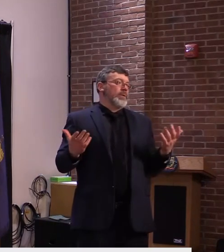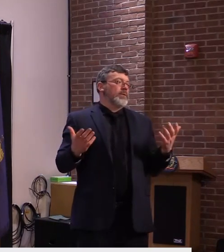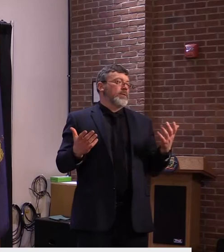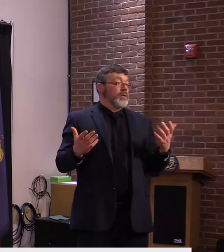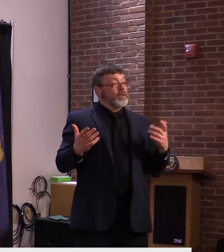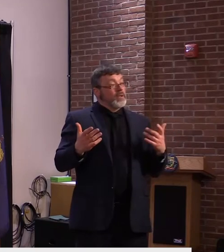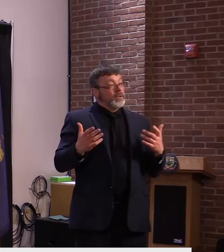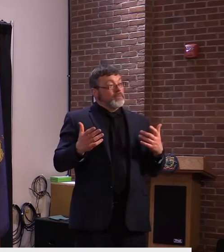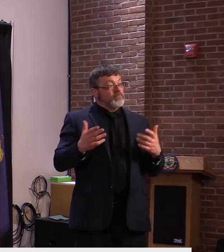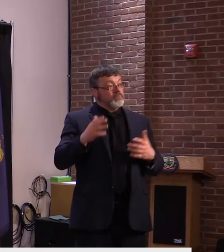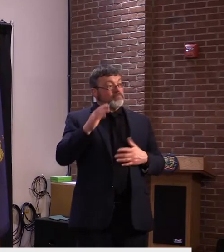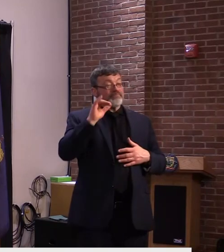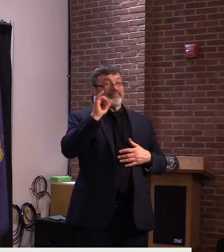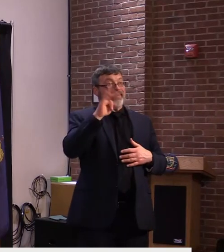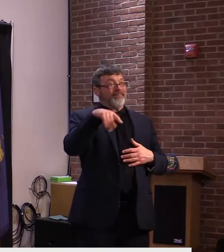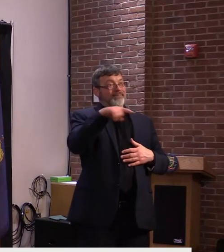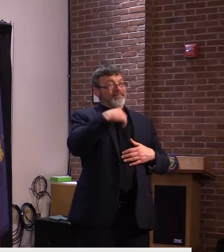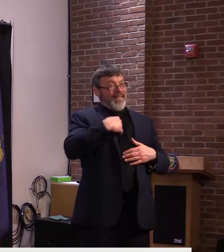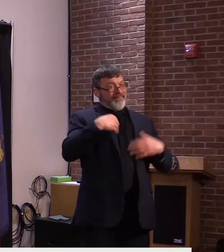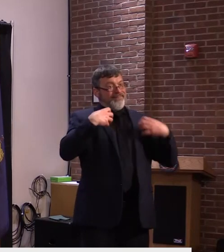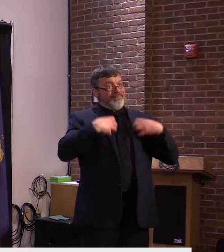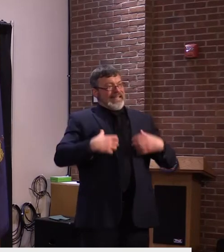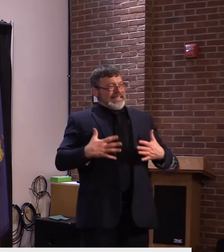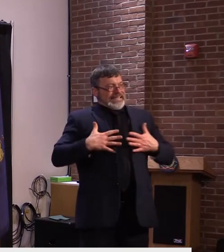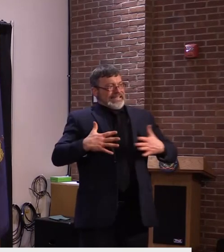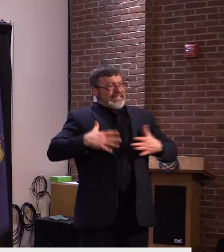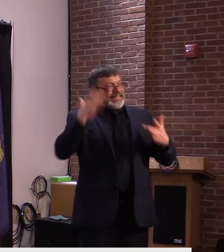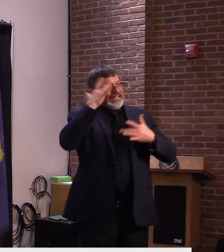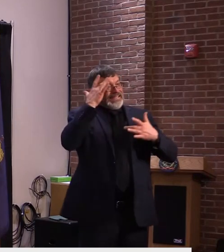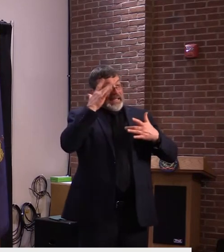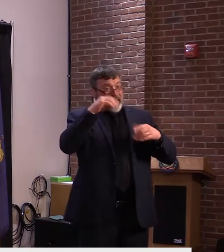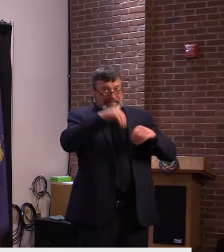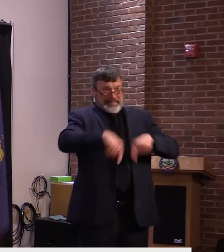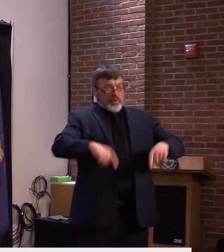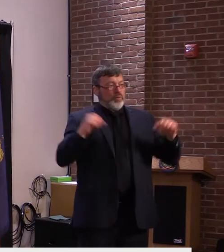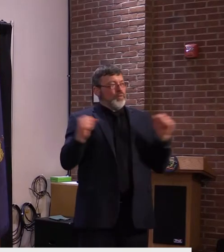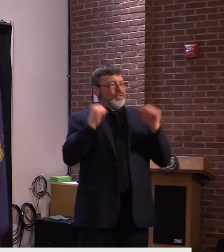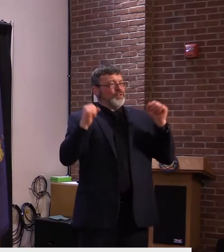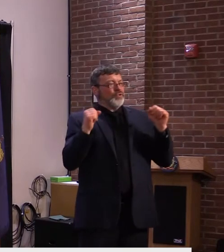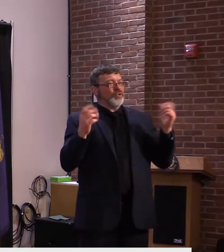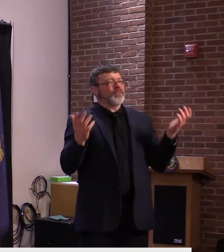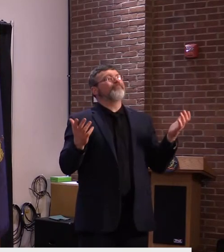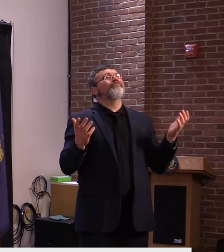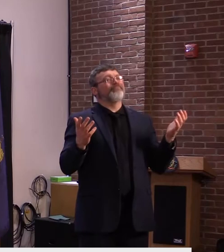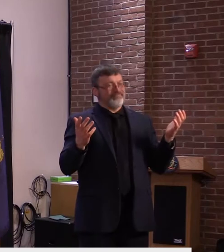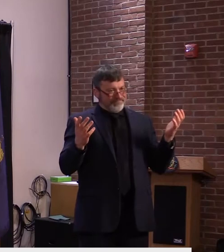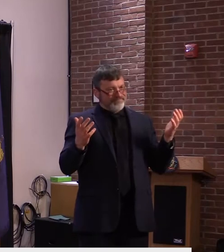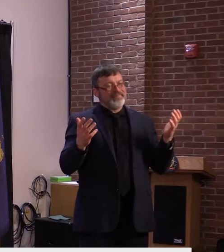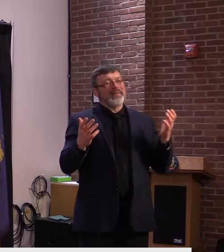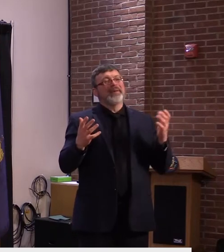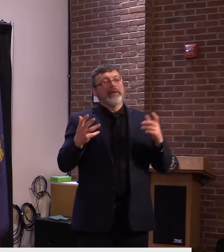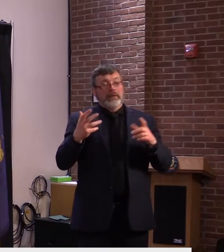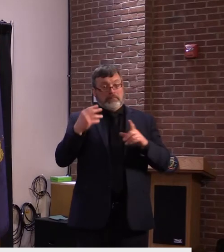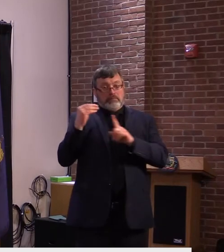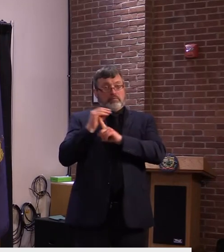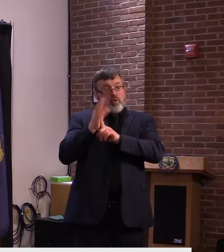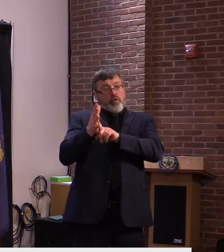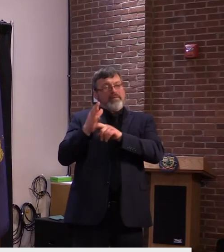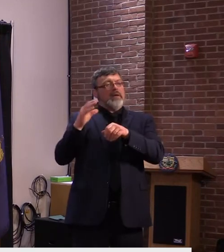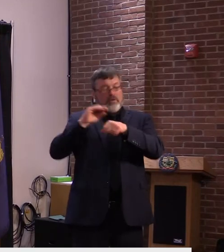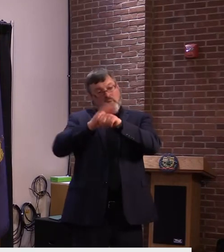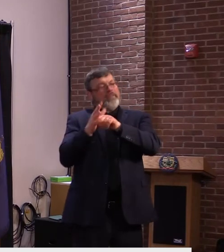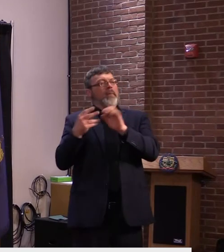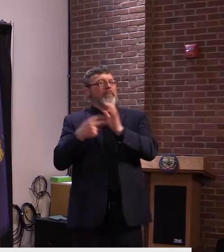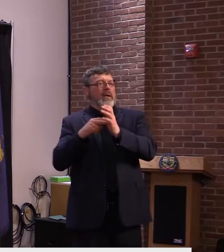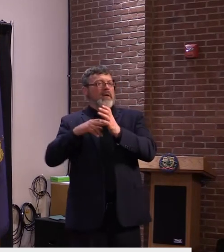viruses this time of year where the same phenomenon occurs. We do see, and I'm